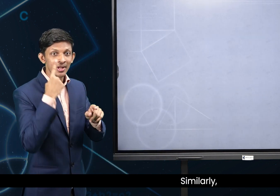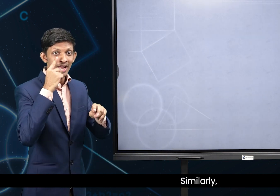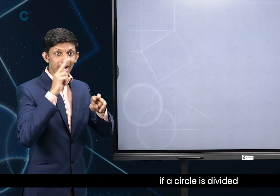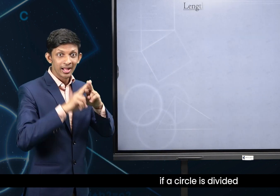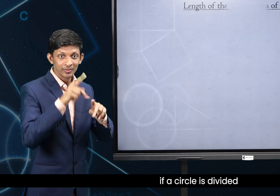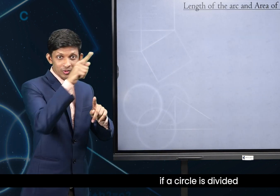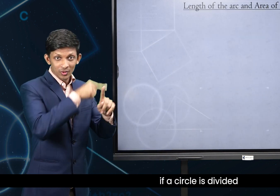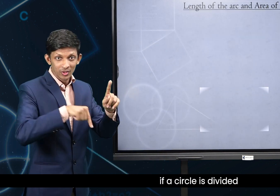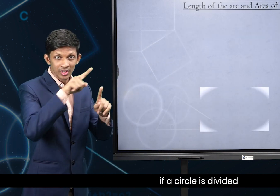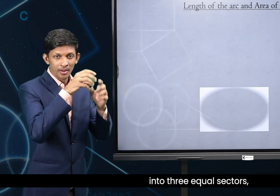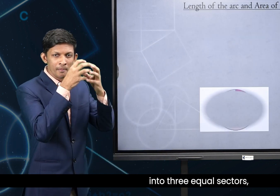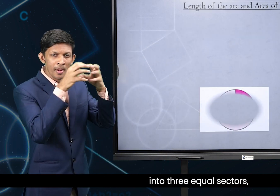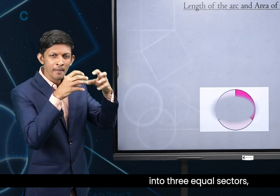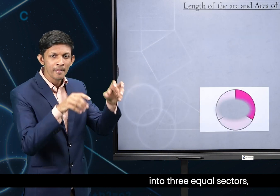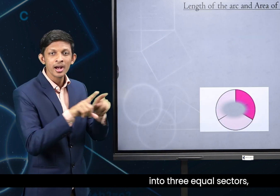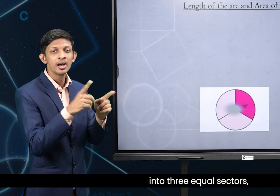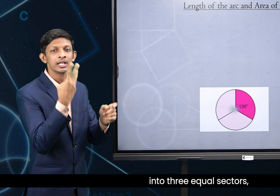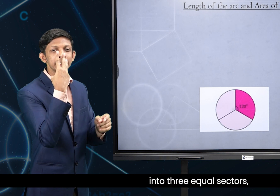Similarly, if a circle is divided into 3 equal sectors,